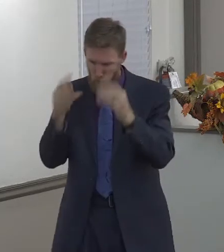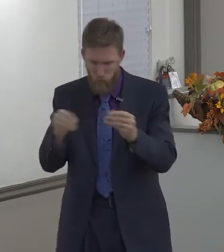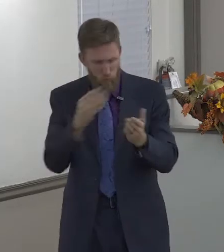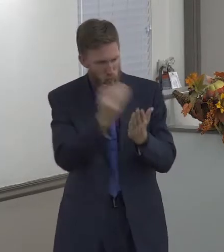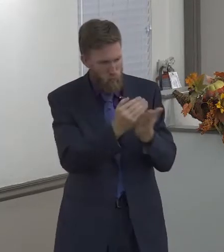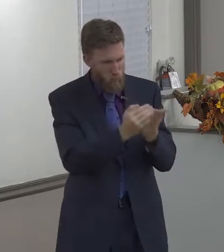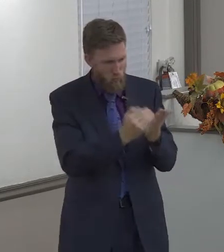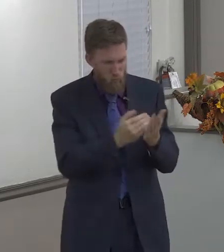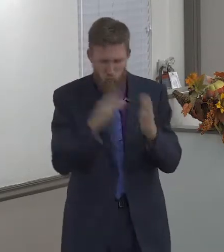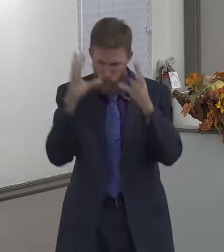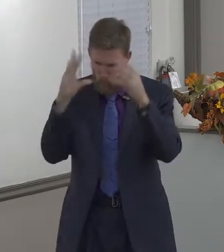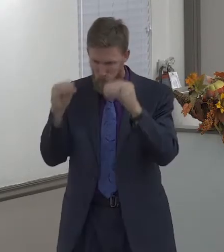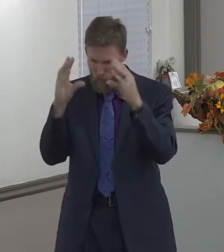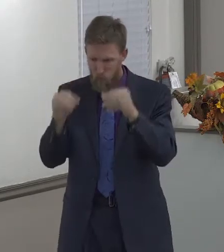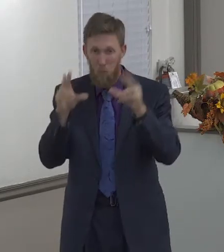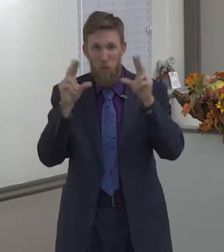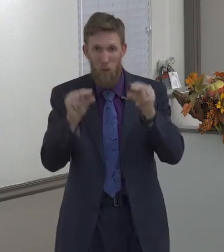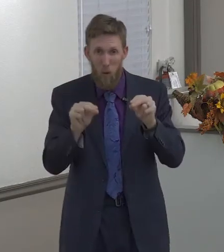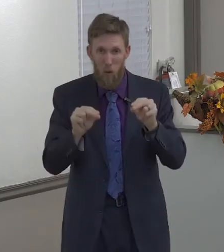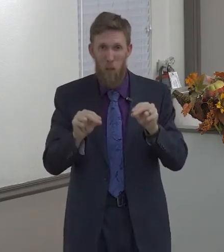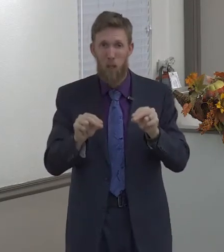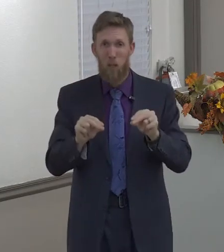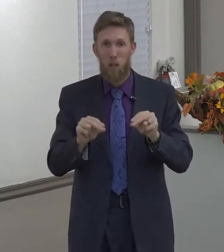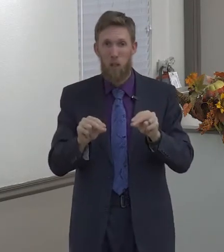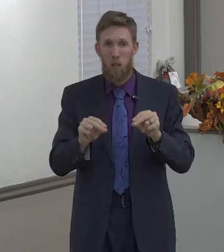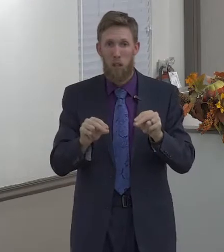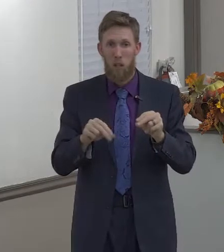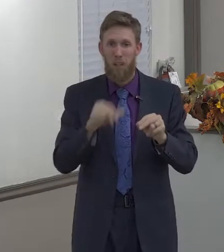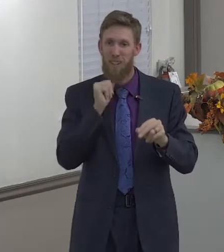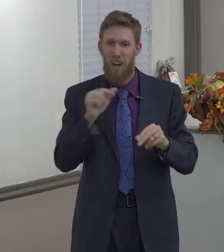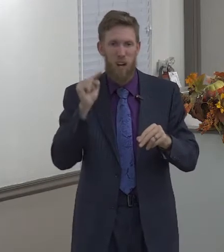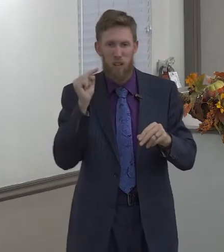They just get burnt out and they quit.